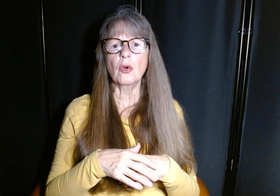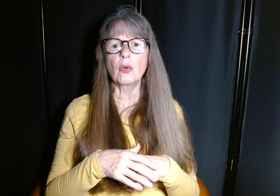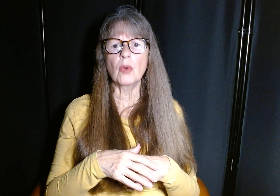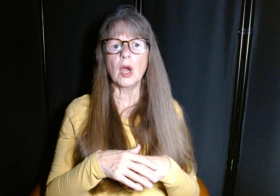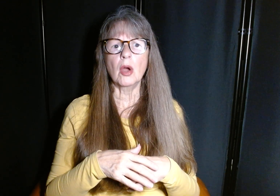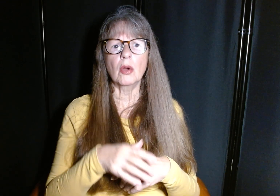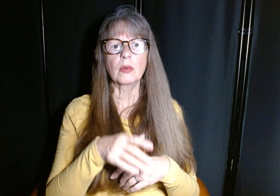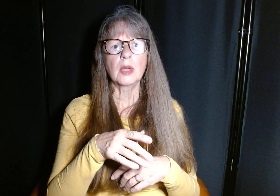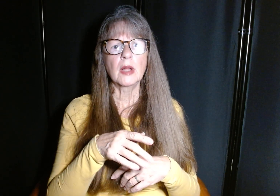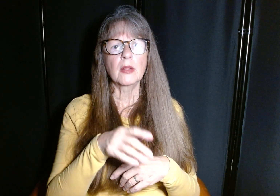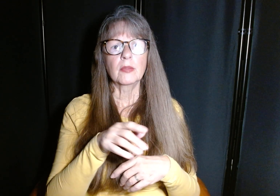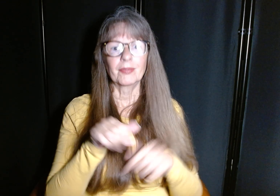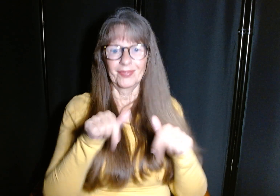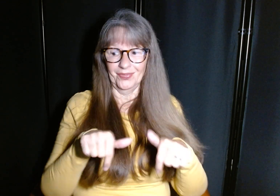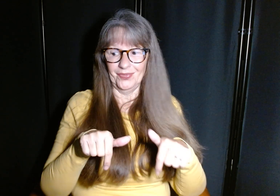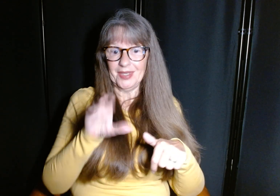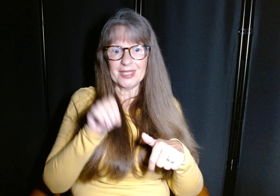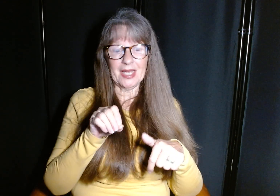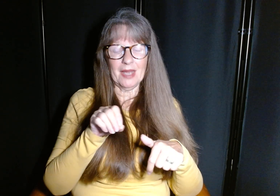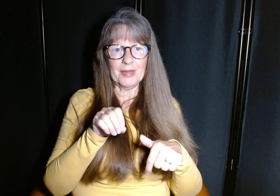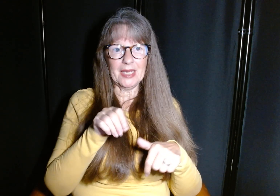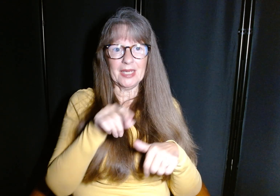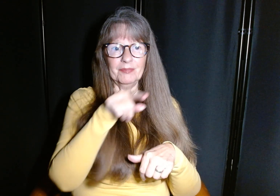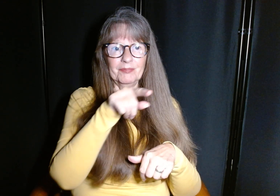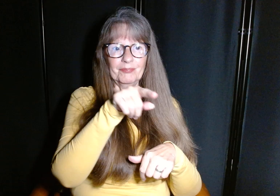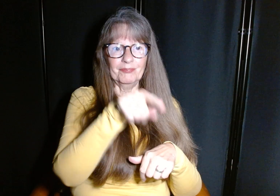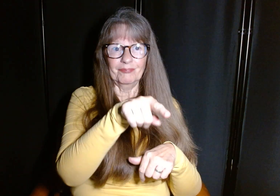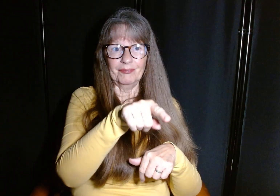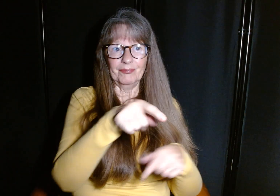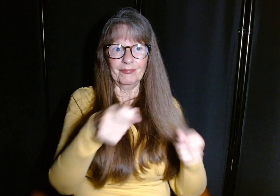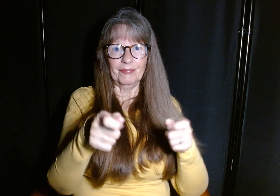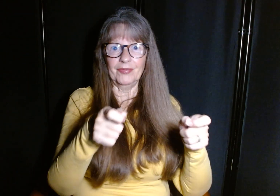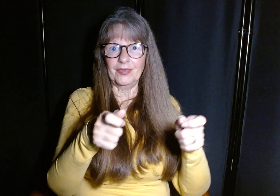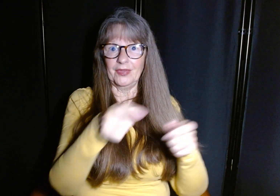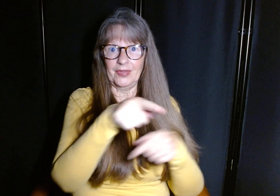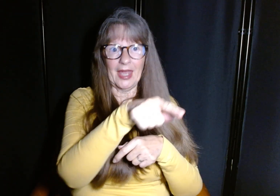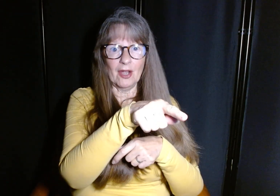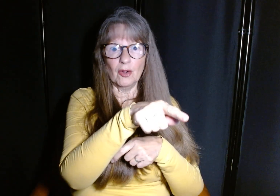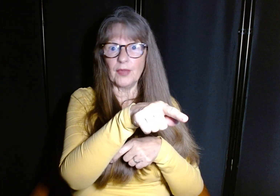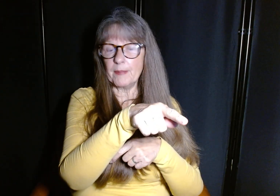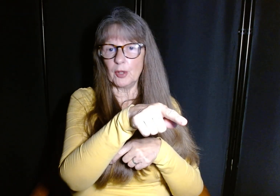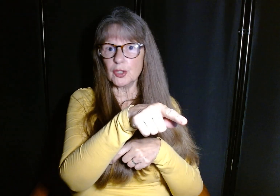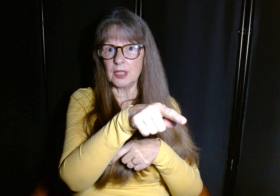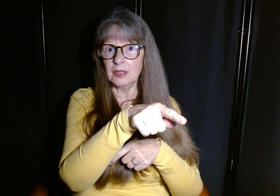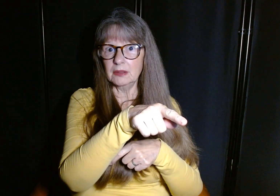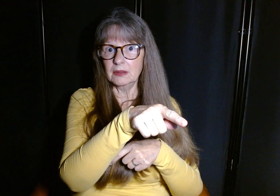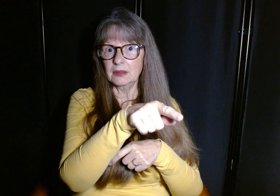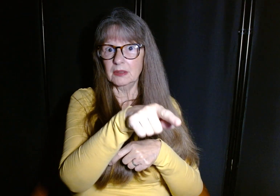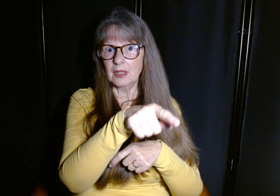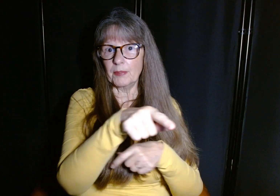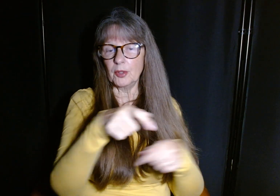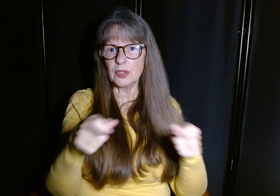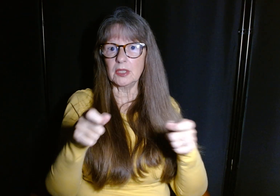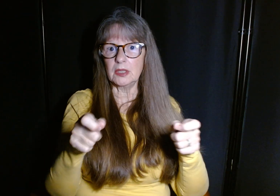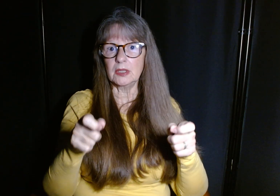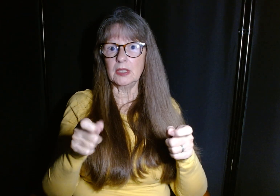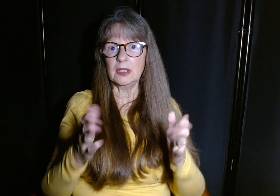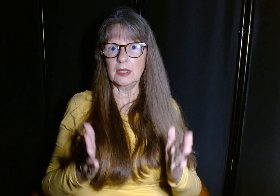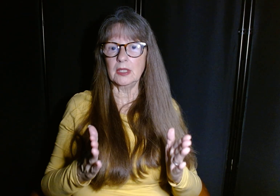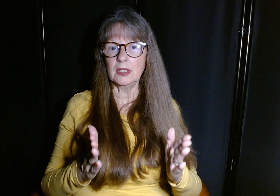So this company, they are that person. That person